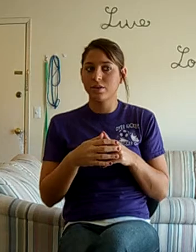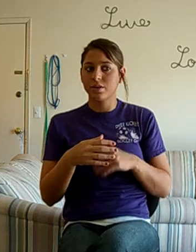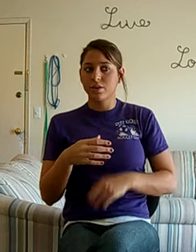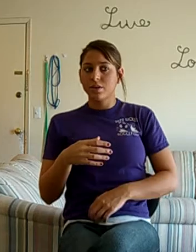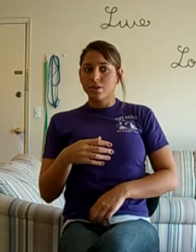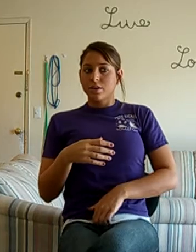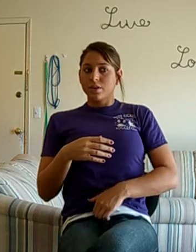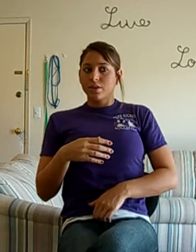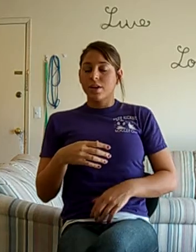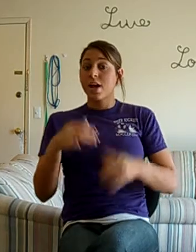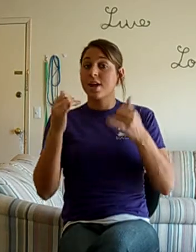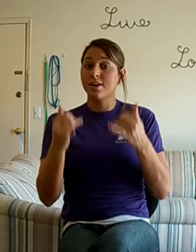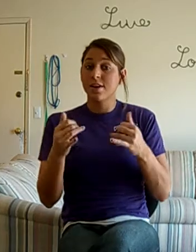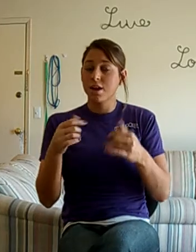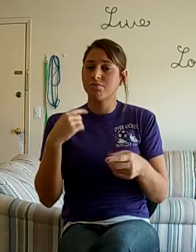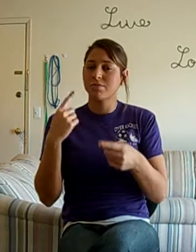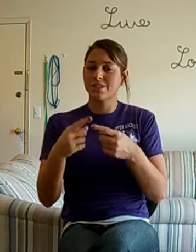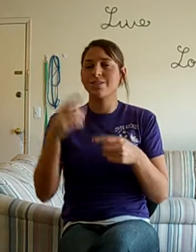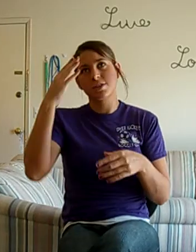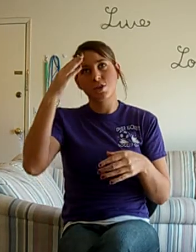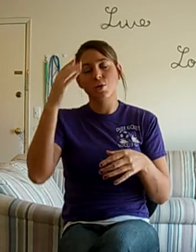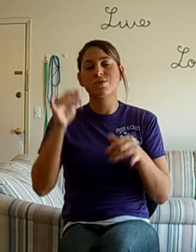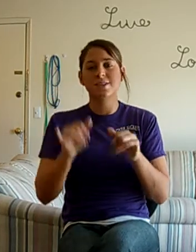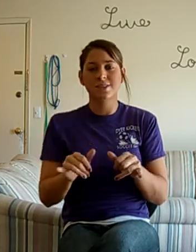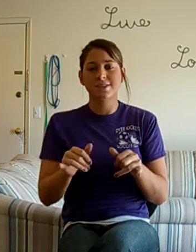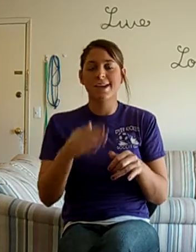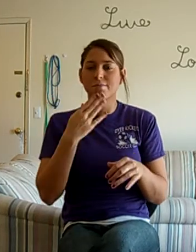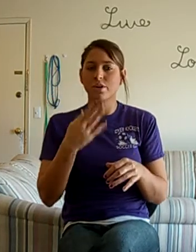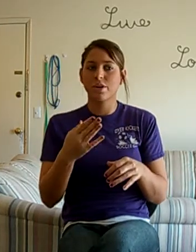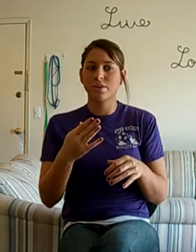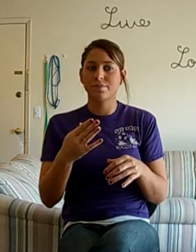Alright, now since he knows stay already pretty good, what I'm going to do is I'm